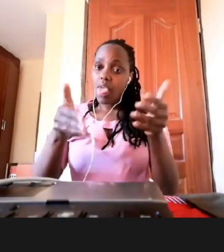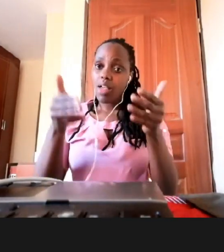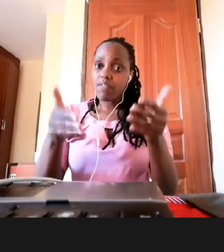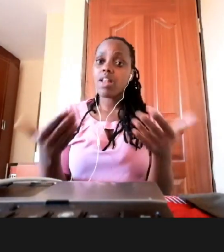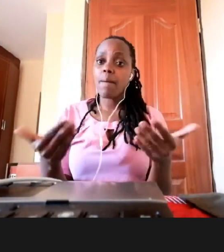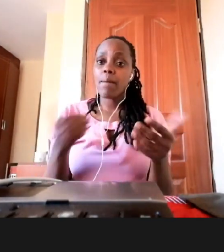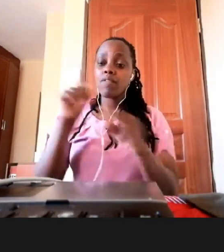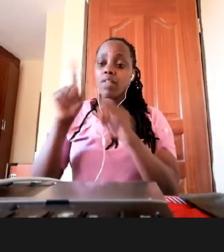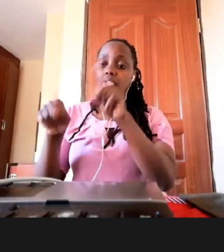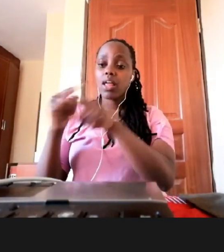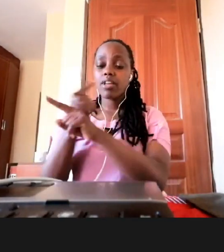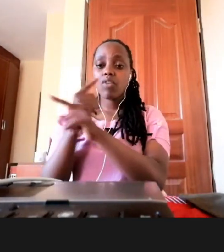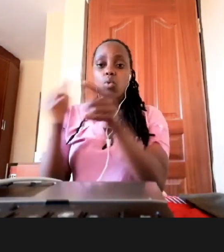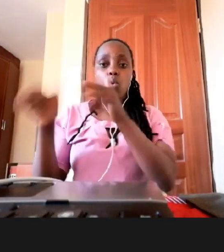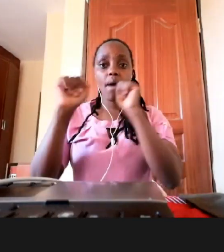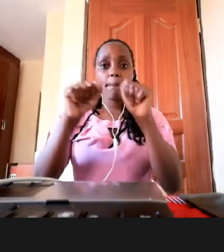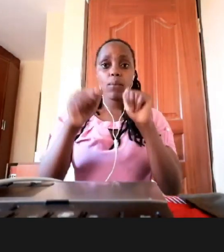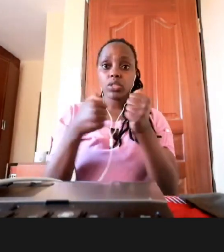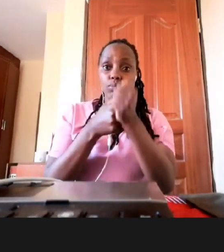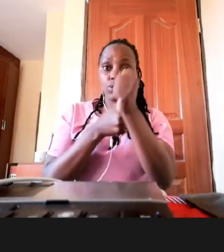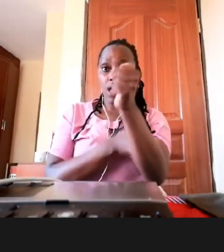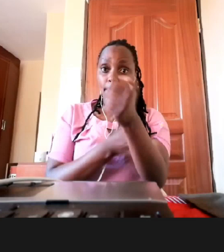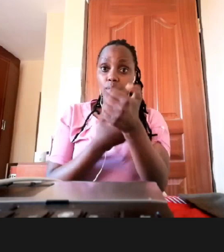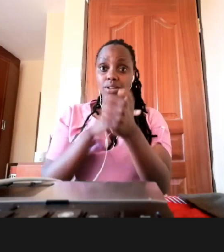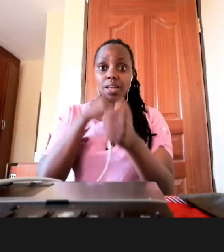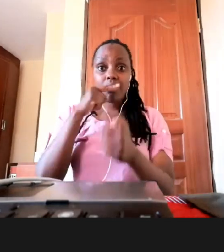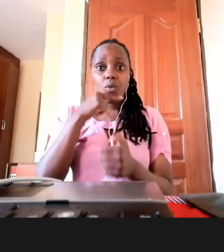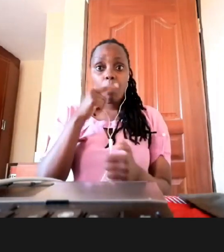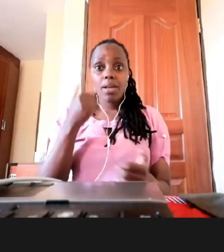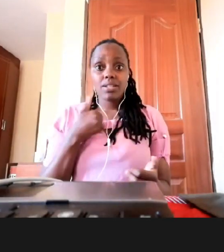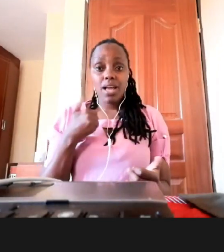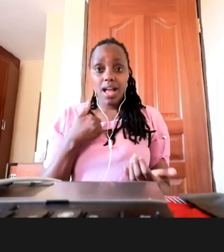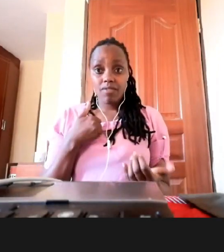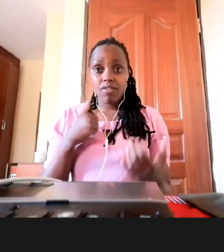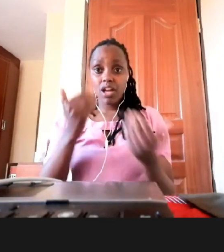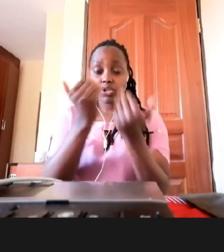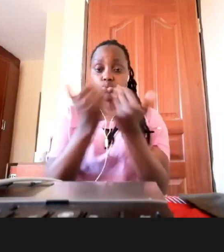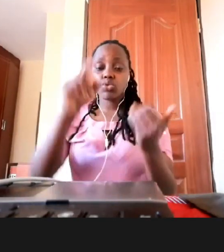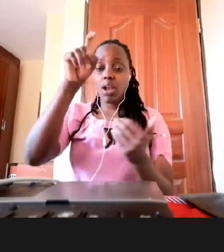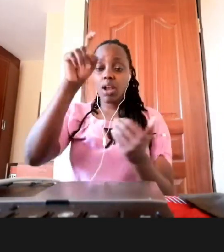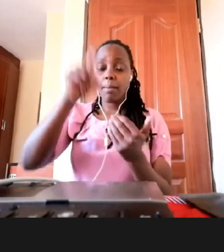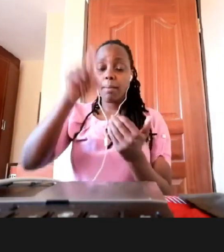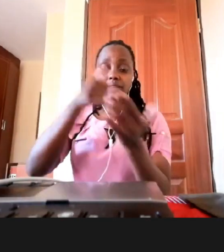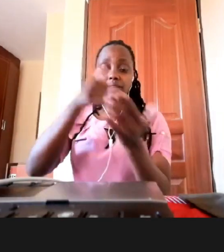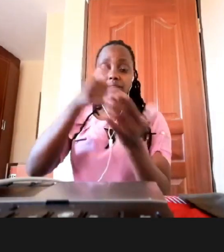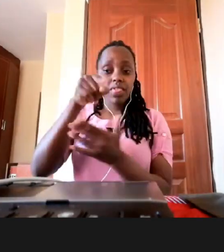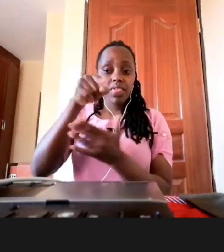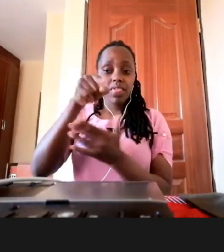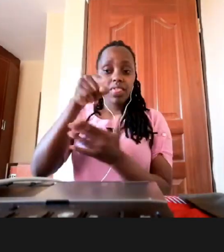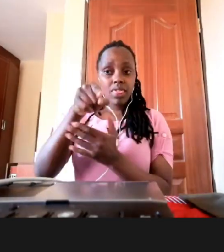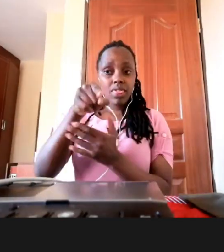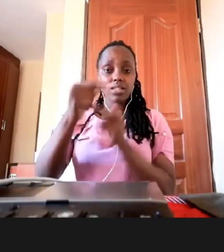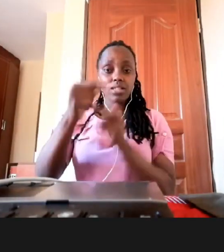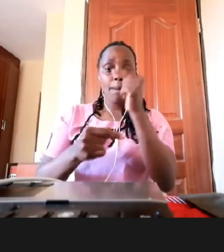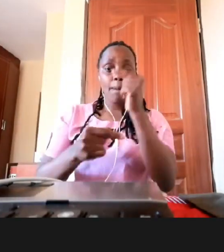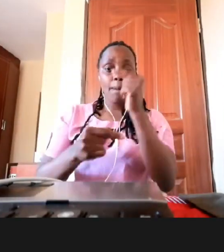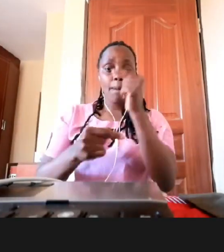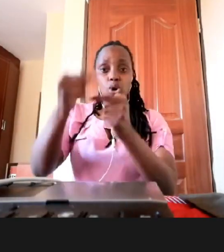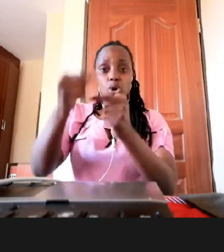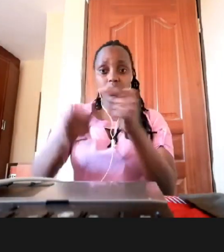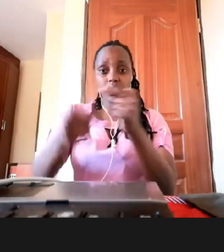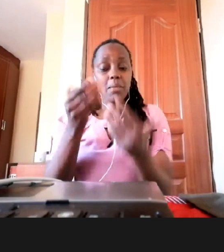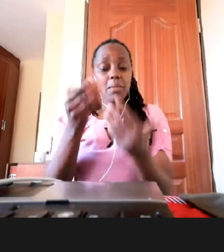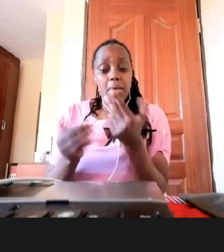various mechanisms that we can contribute. So children have to be involved in this process. This can either be by